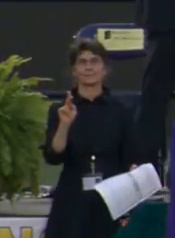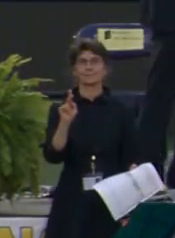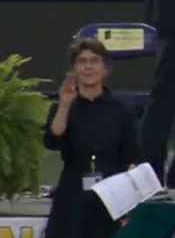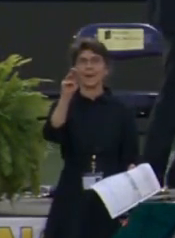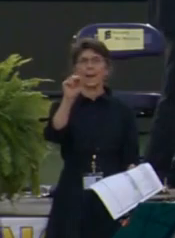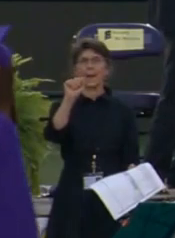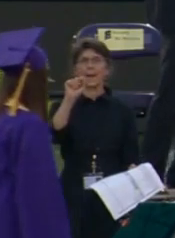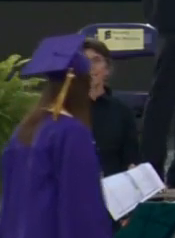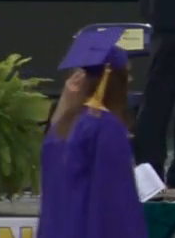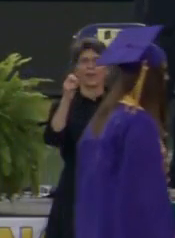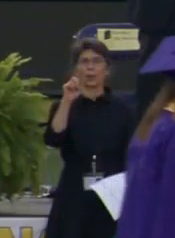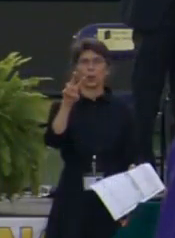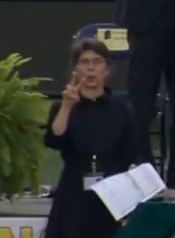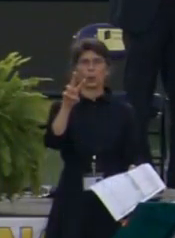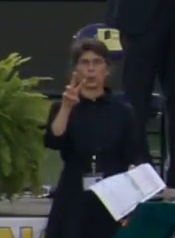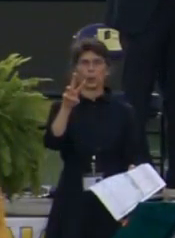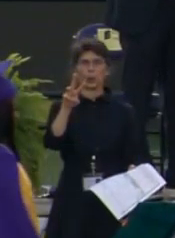Matthew Kinnis.